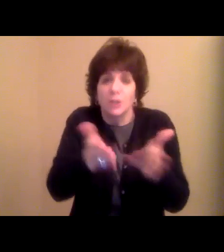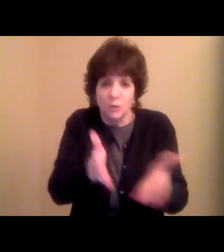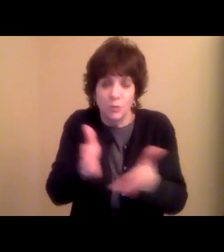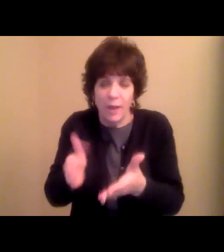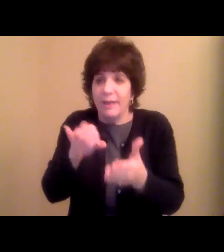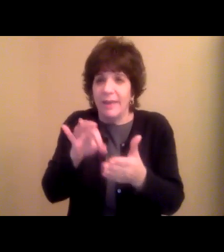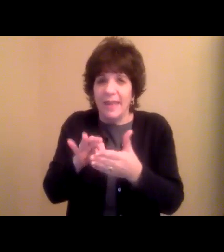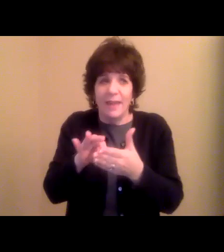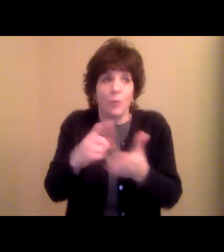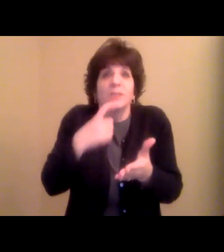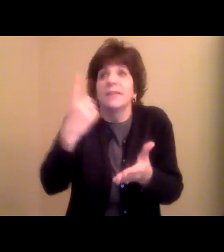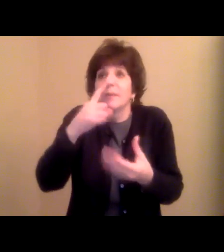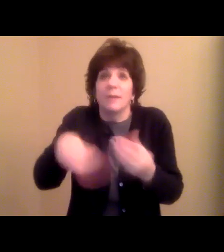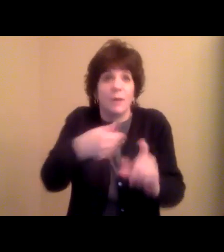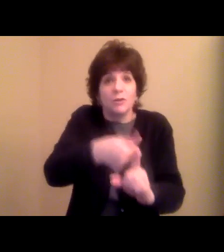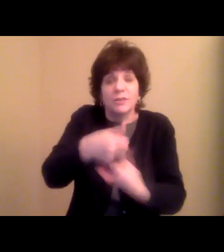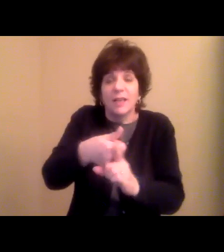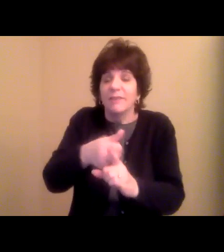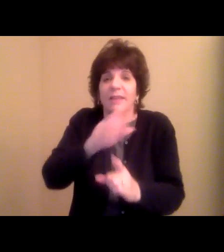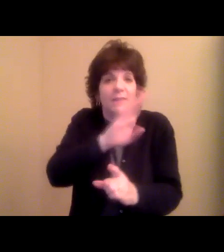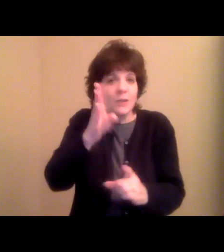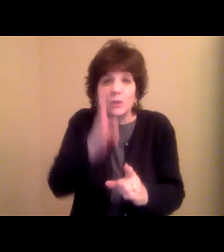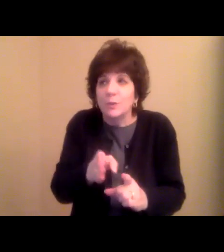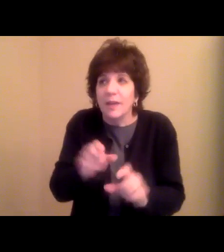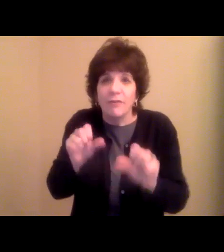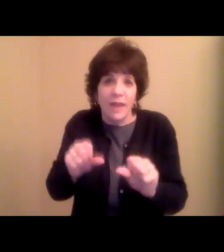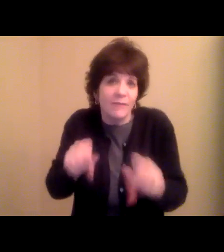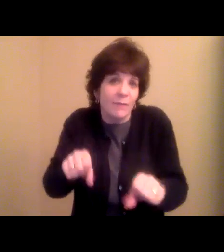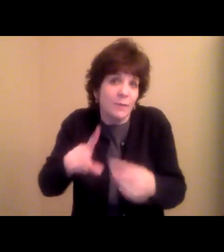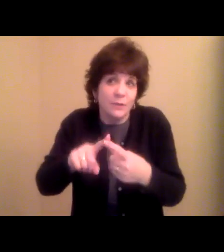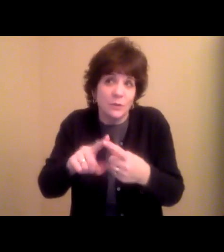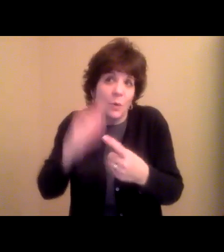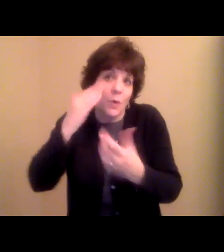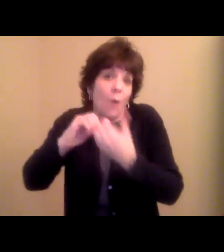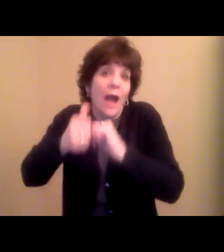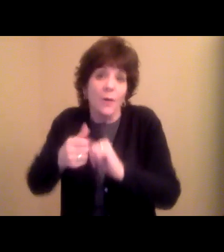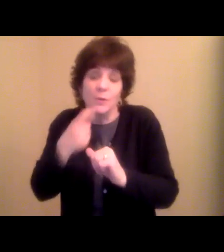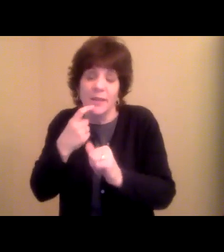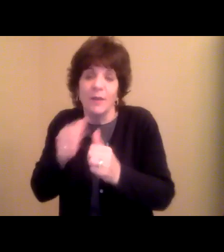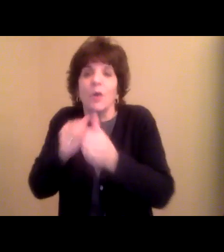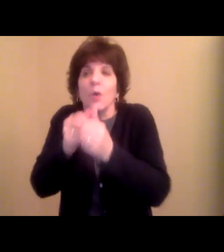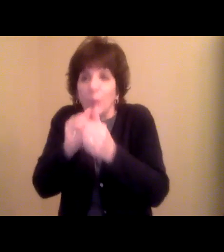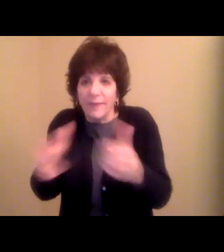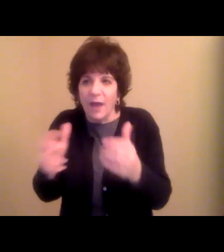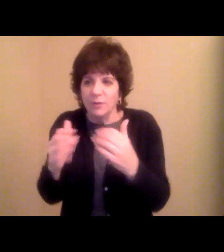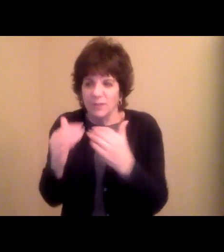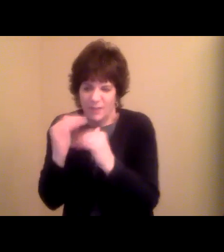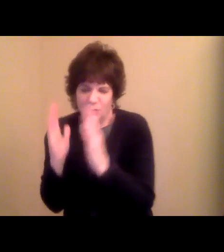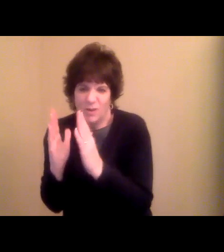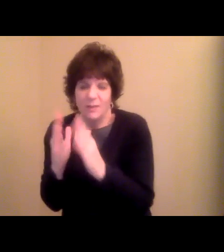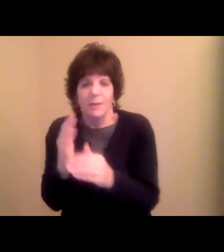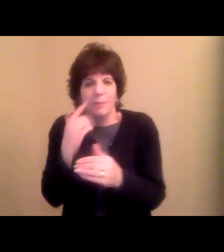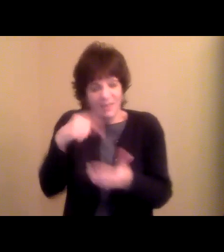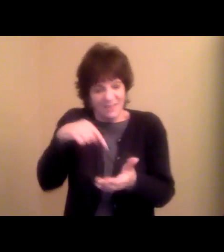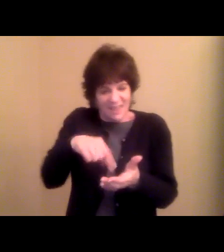things about yourself or the world that you would never find to say or how to say without the constraint, because it forces